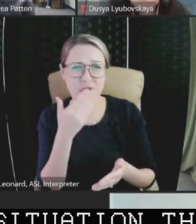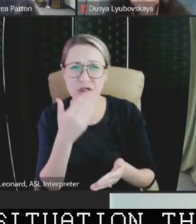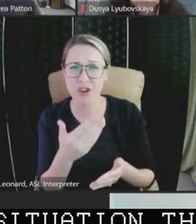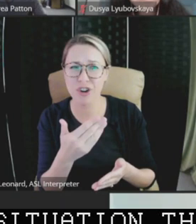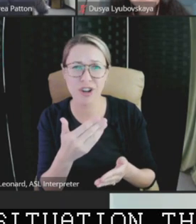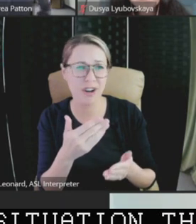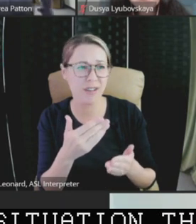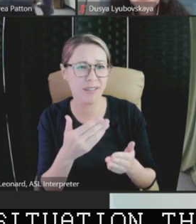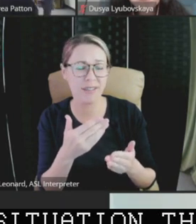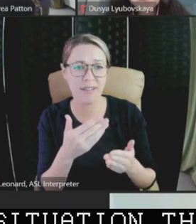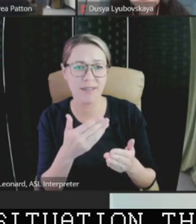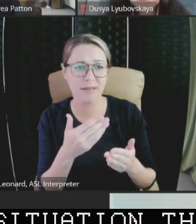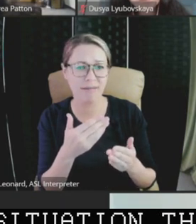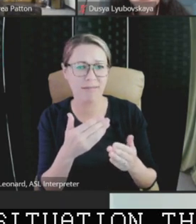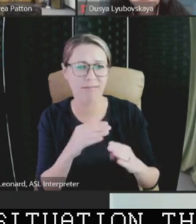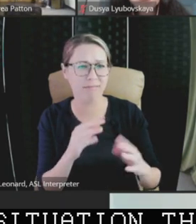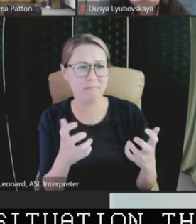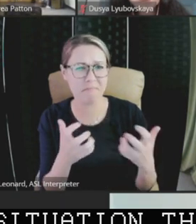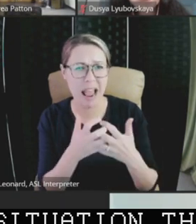in considering